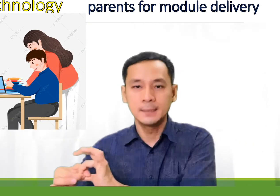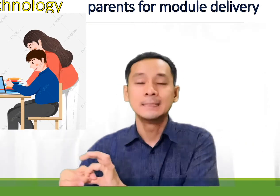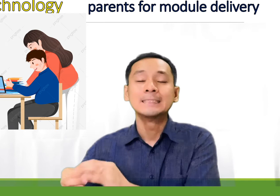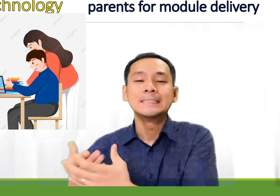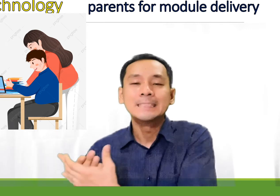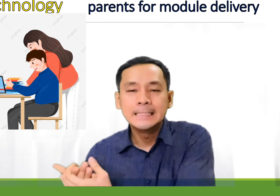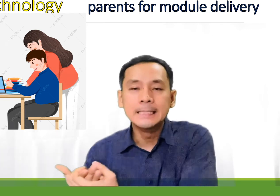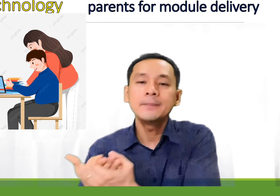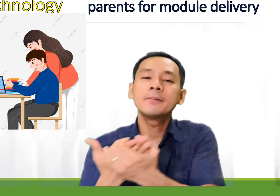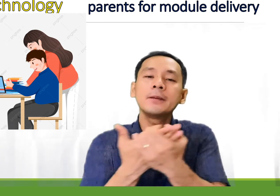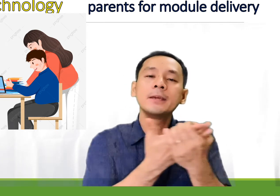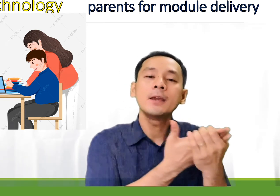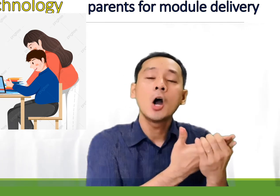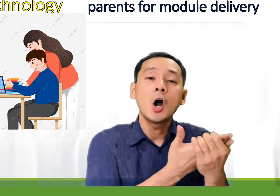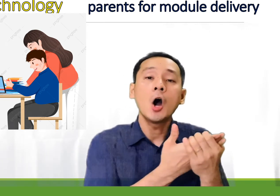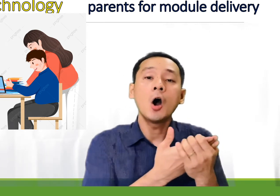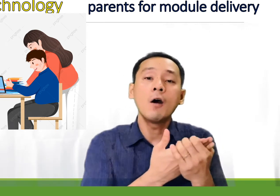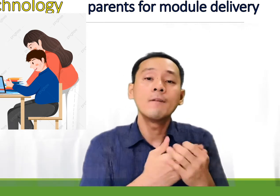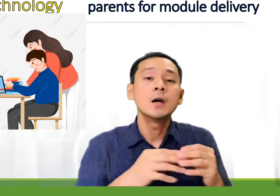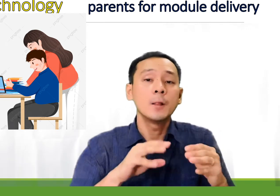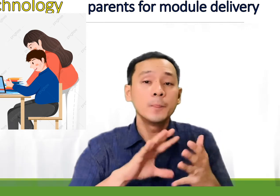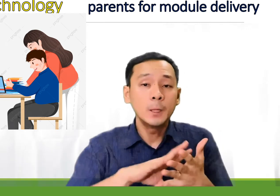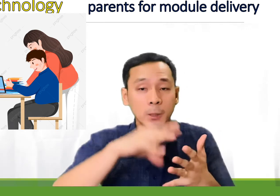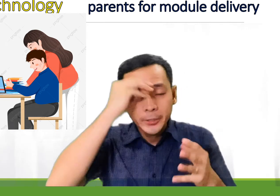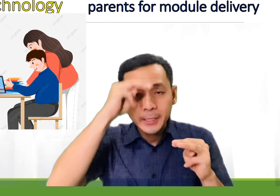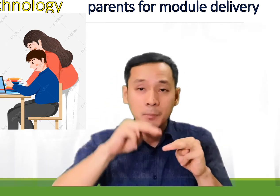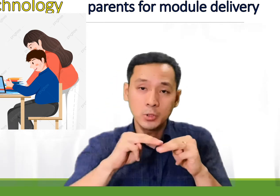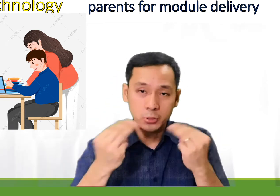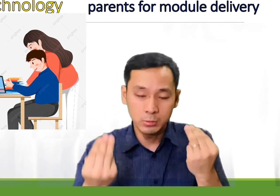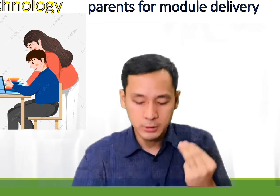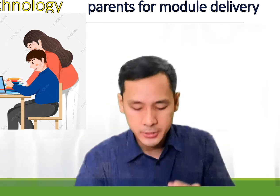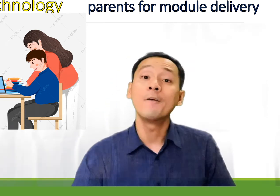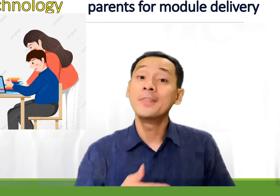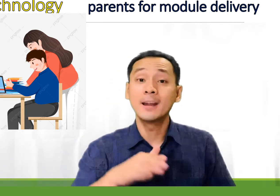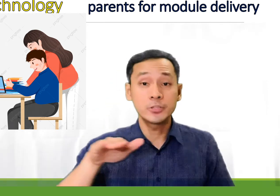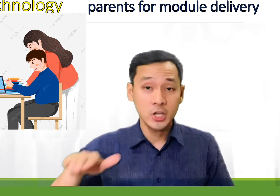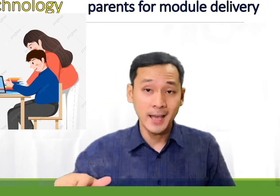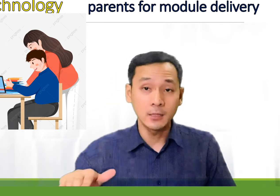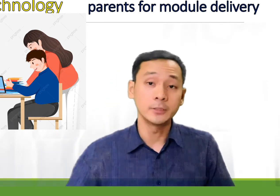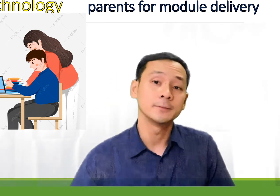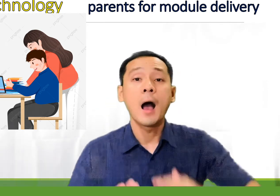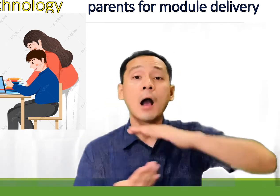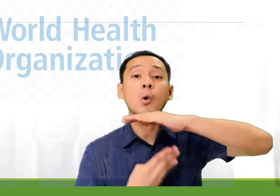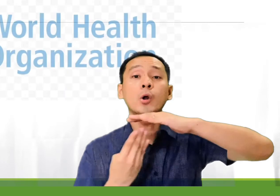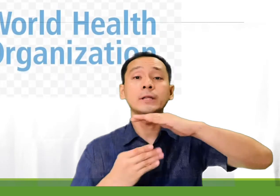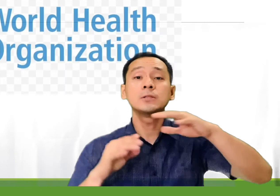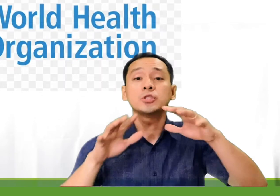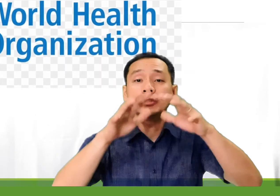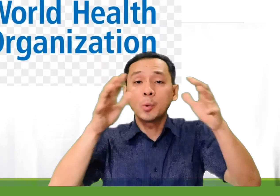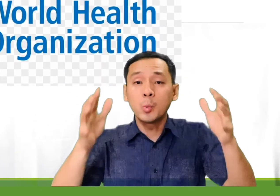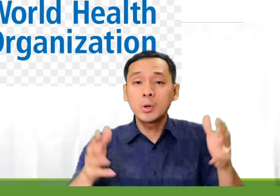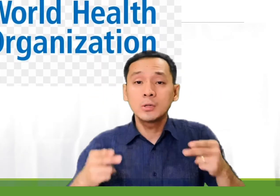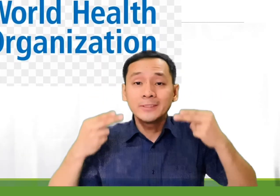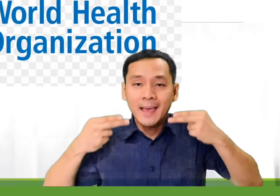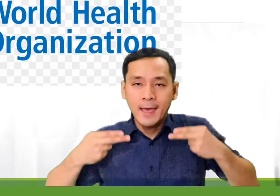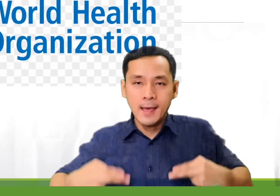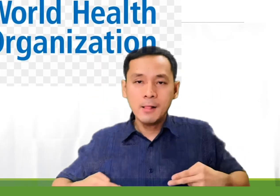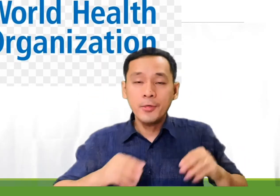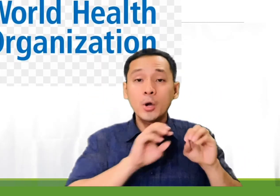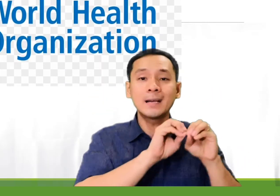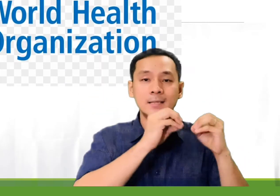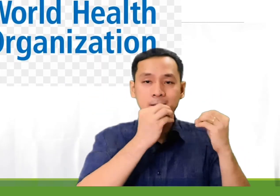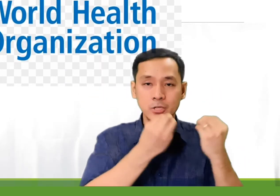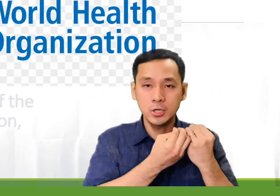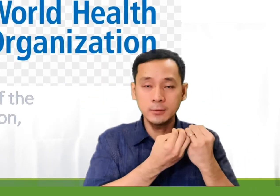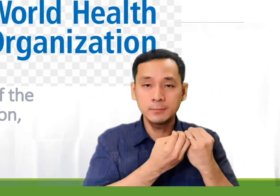them the delivery of the learning modules of their child. According to the World